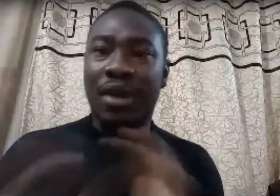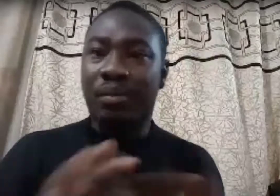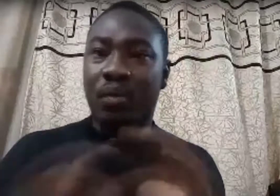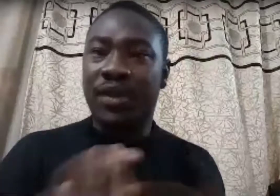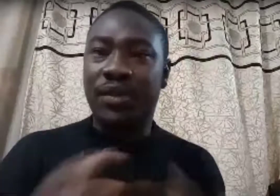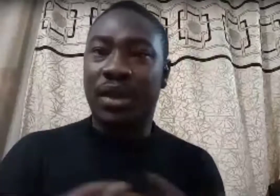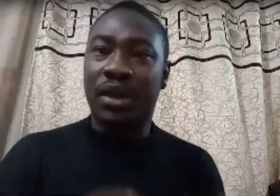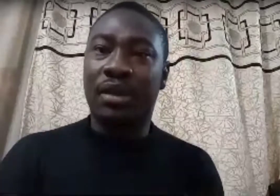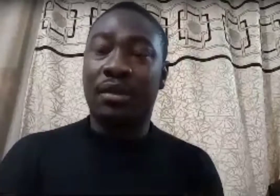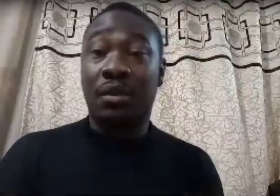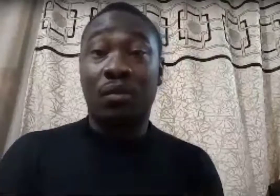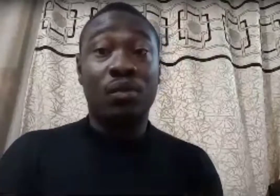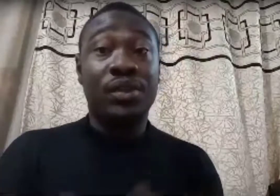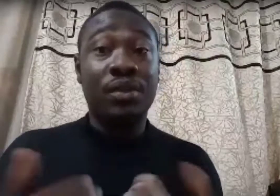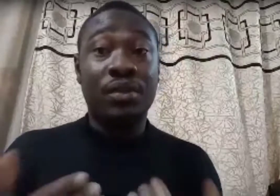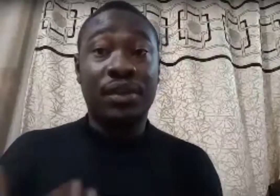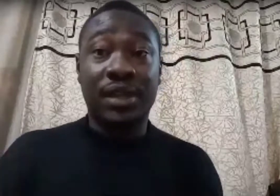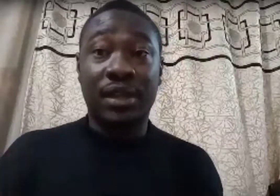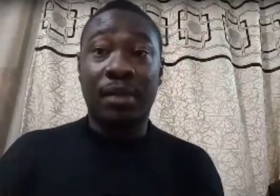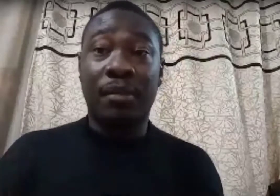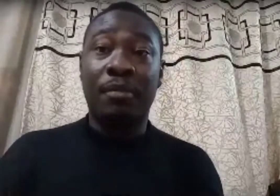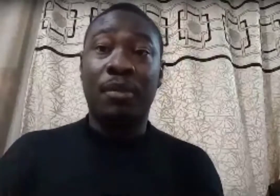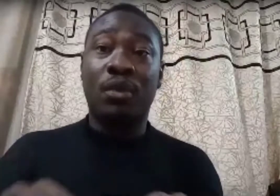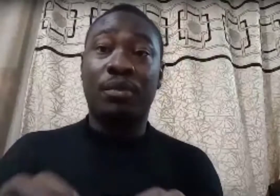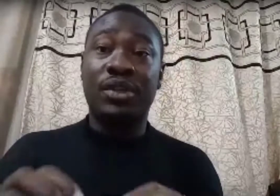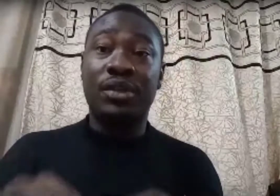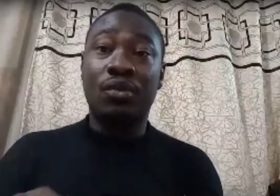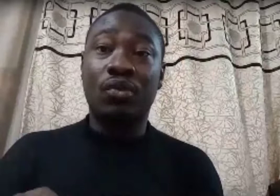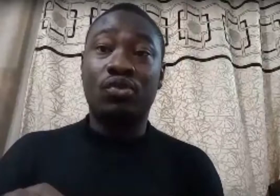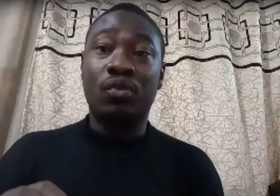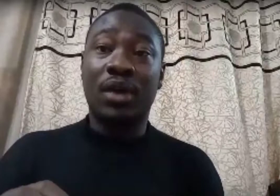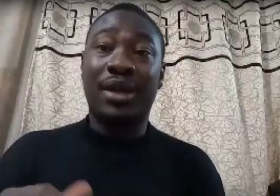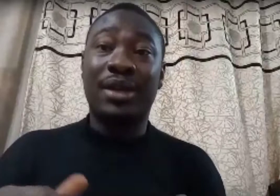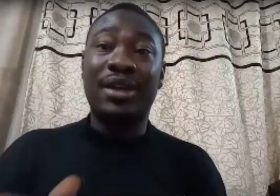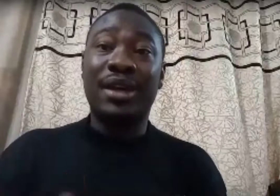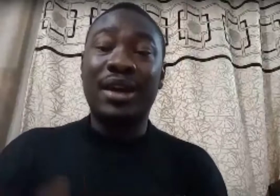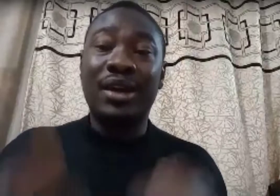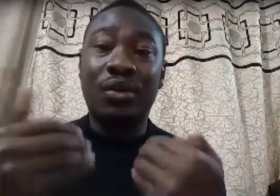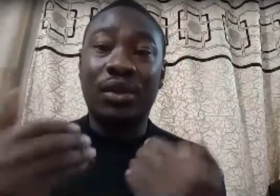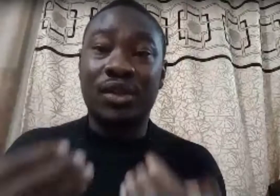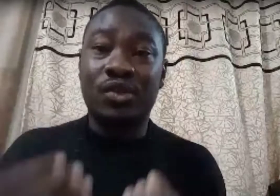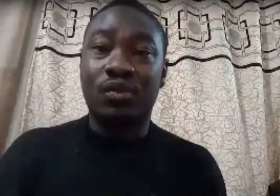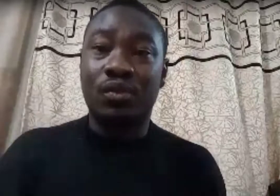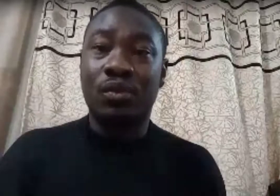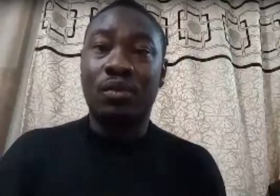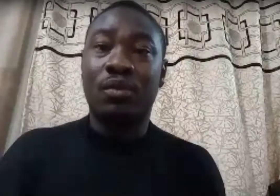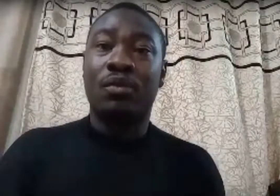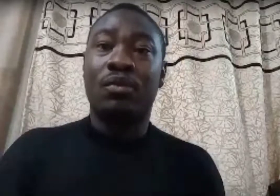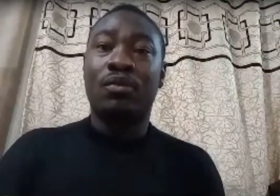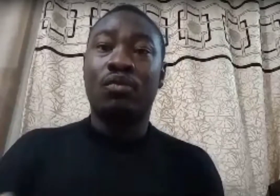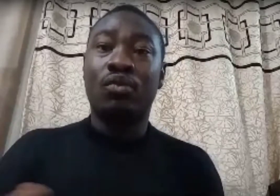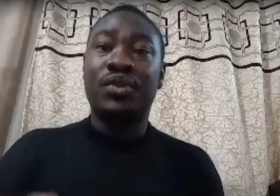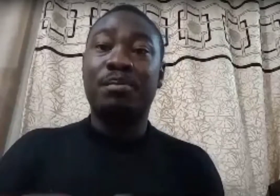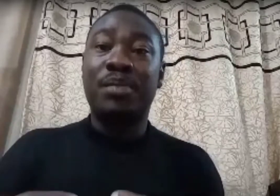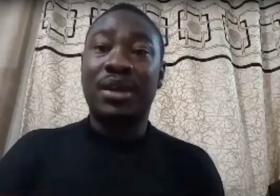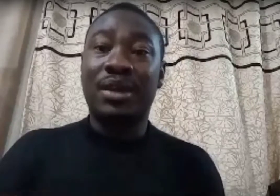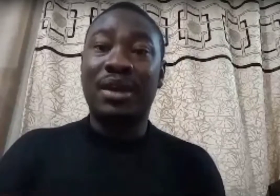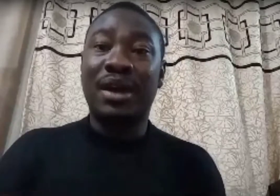but to appreciate those who are clearly understood, who speak legibly as it were.